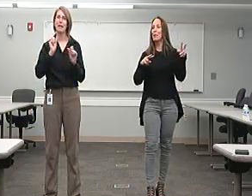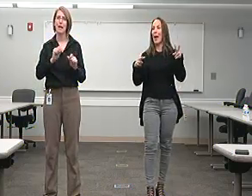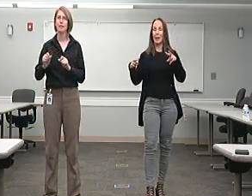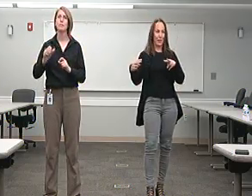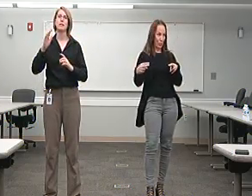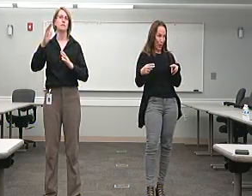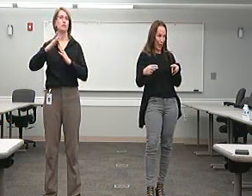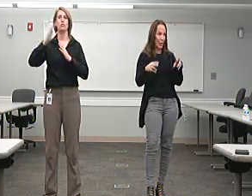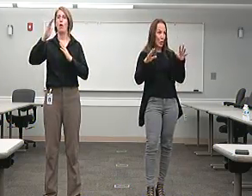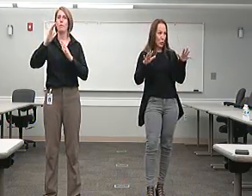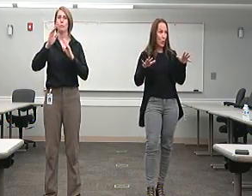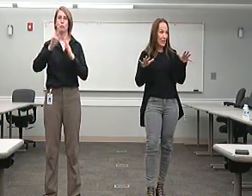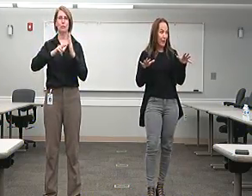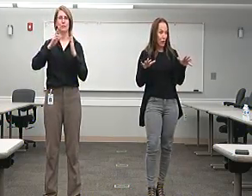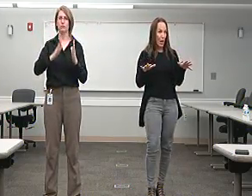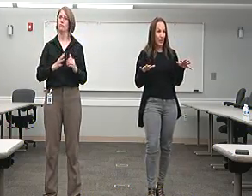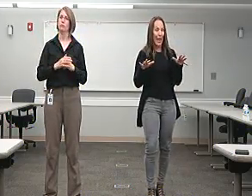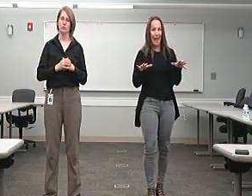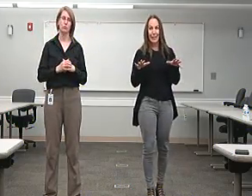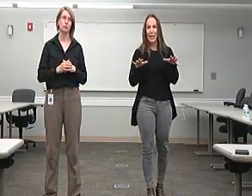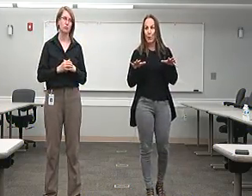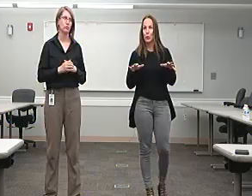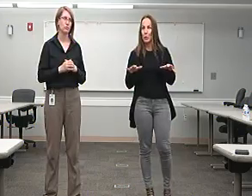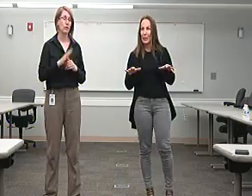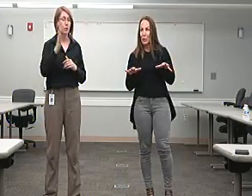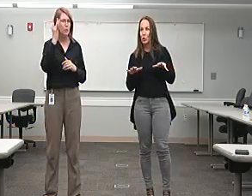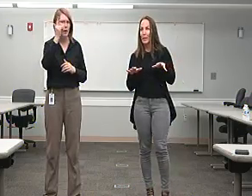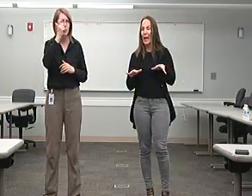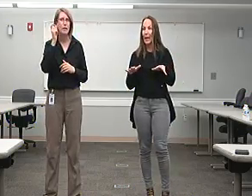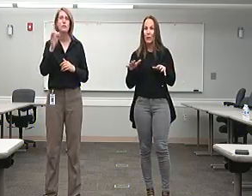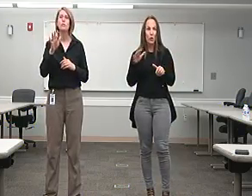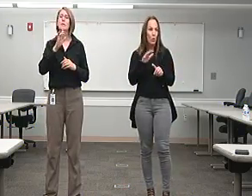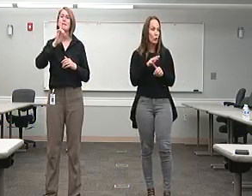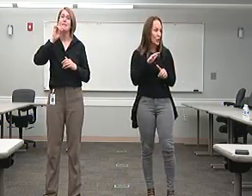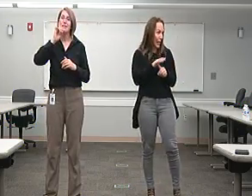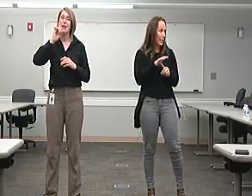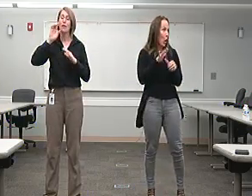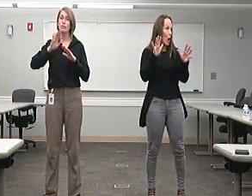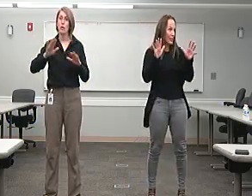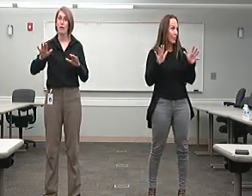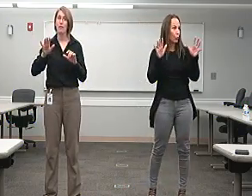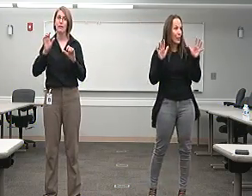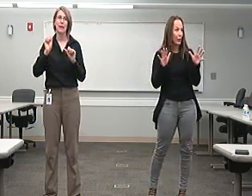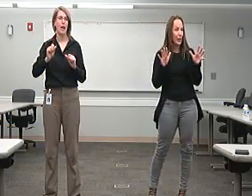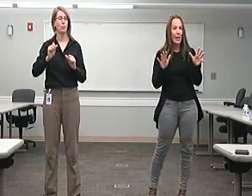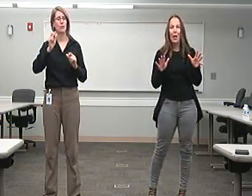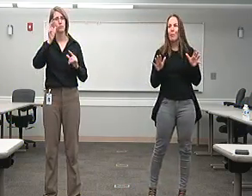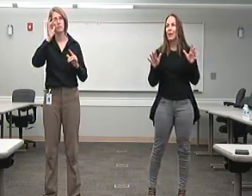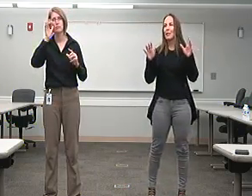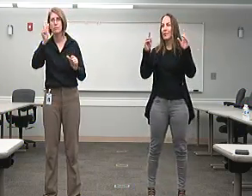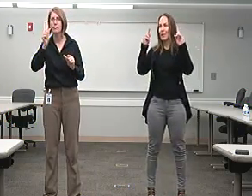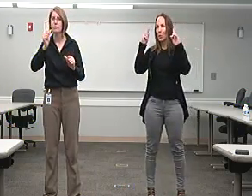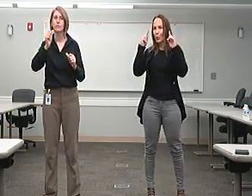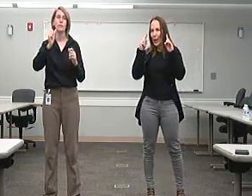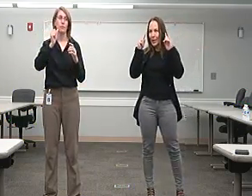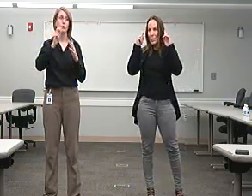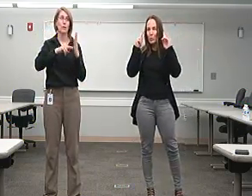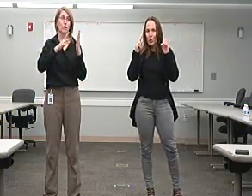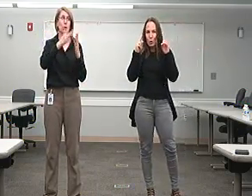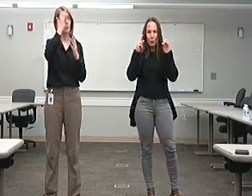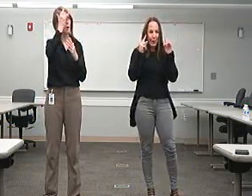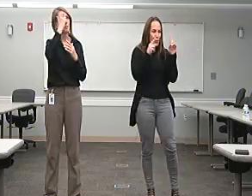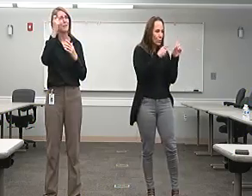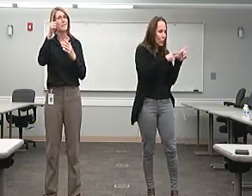your deaf child has the opportunity to be a total champ, awesome reader. Because if their brain is programmed to look